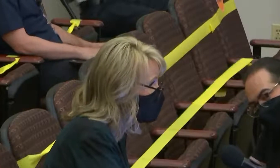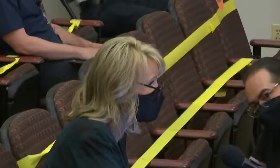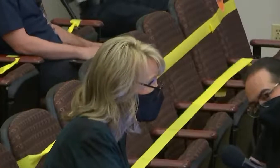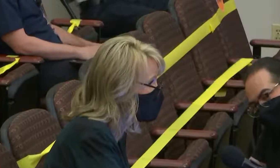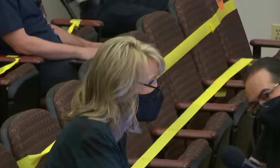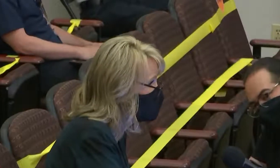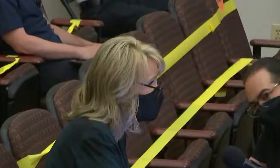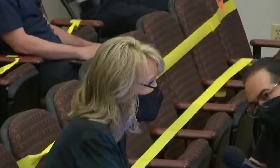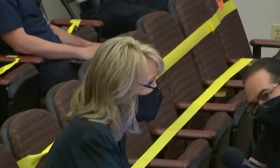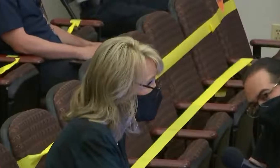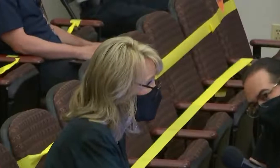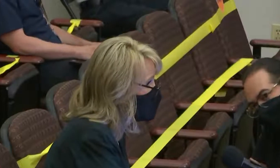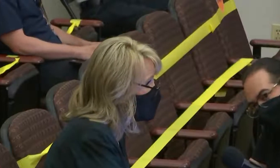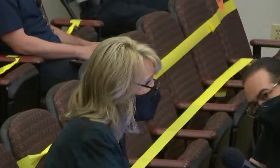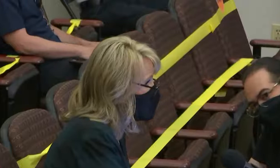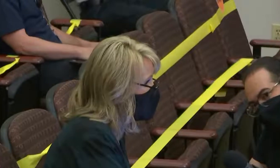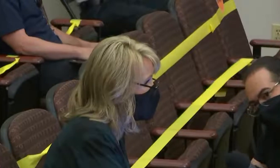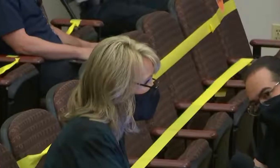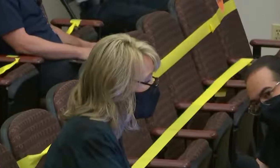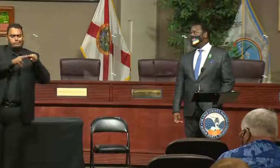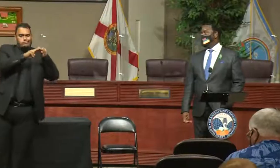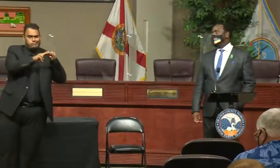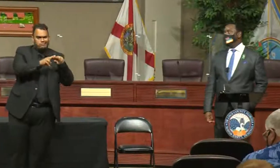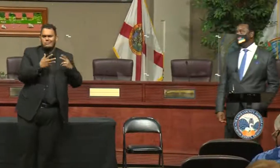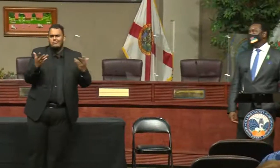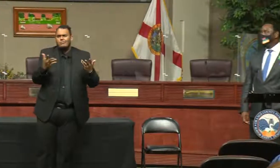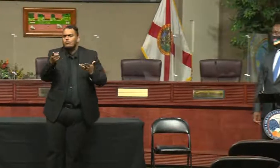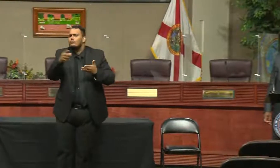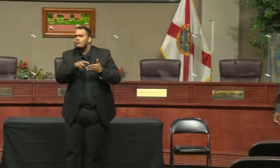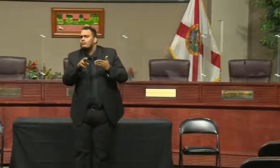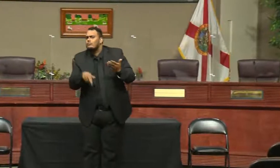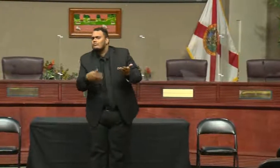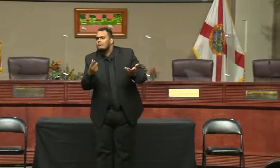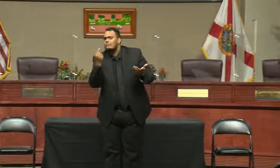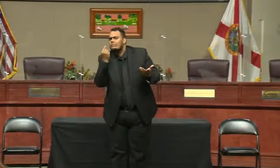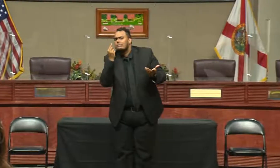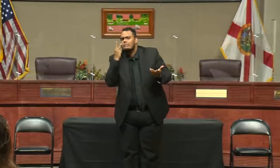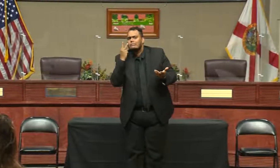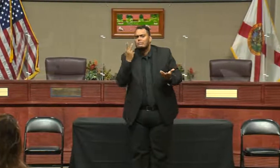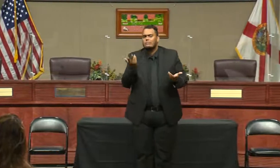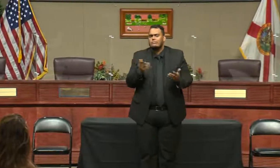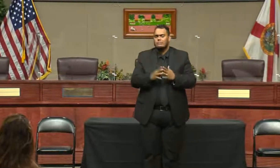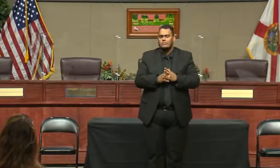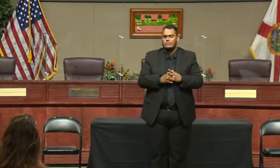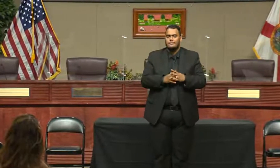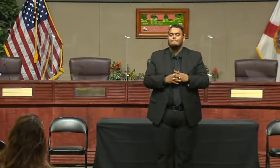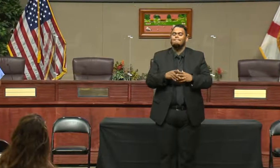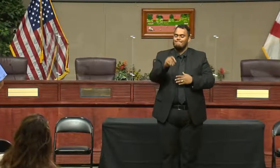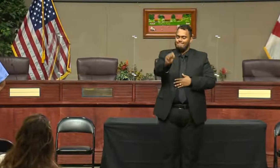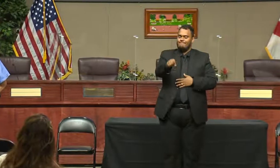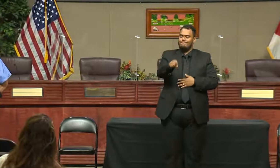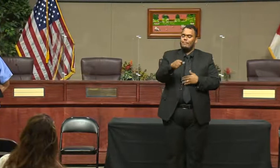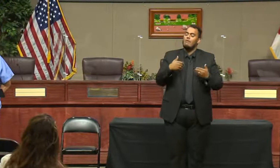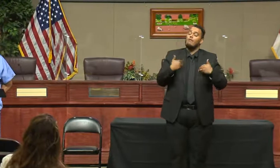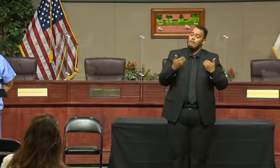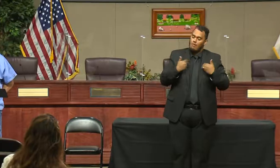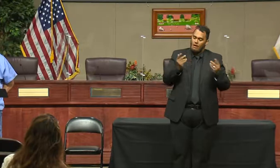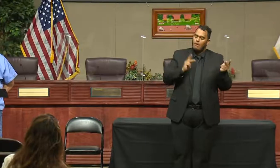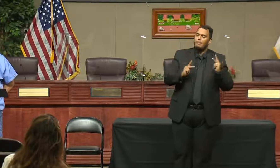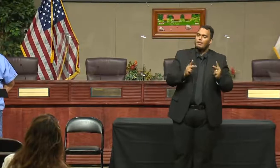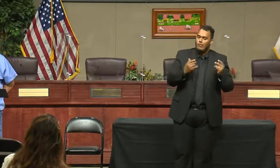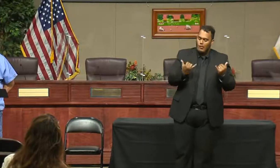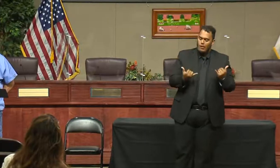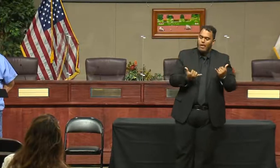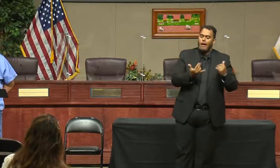any conclusion? Yeah, there has been an increase in the younger segment of the population. Probably by midweek